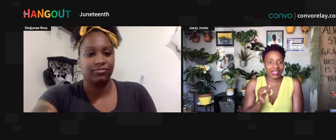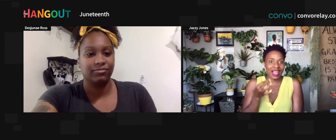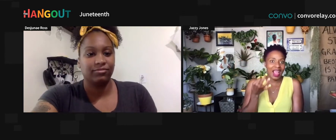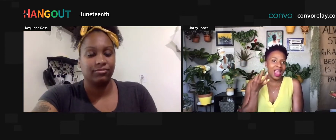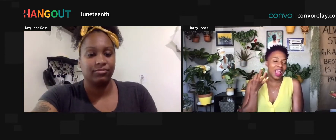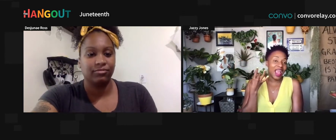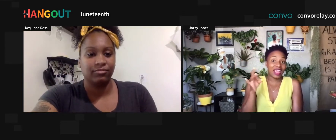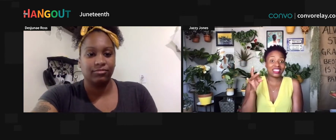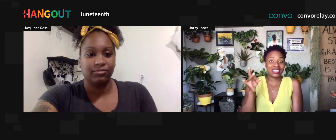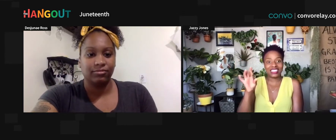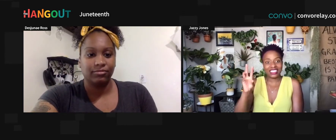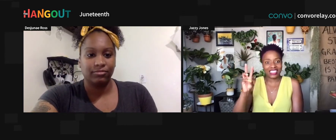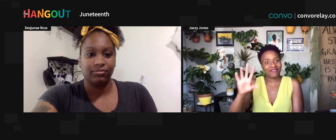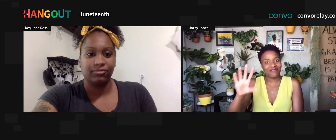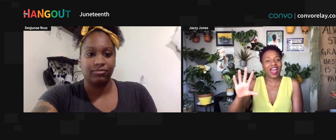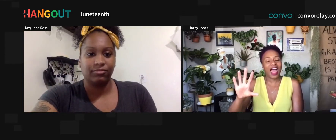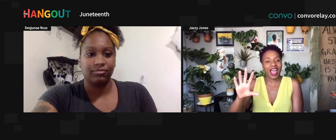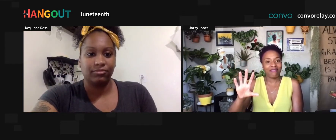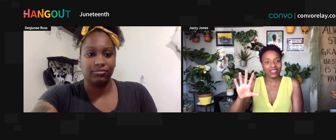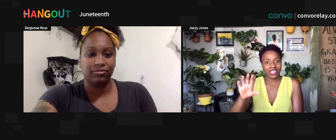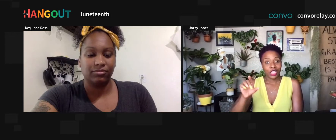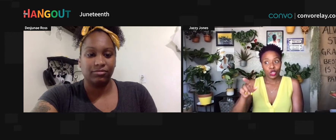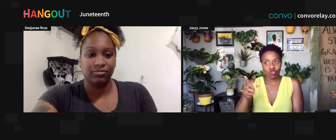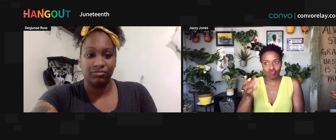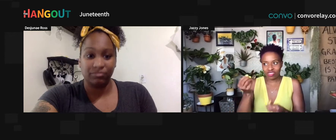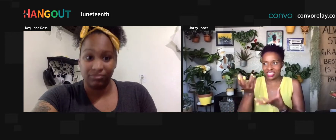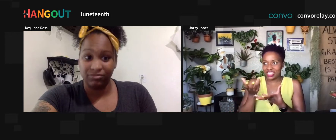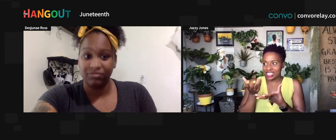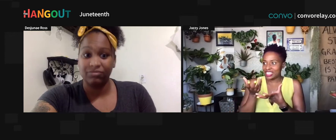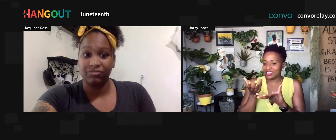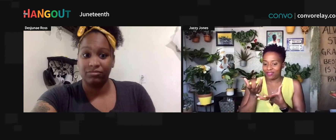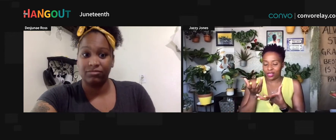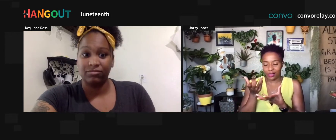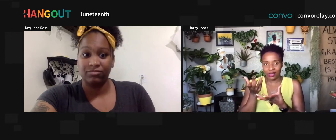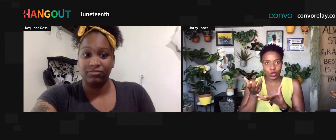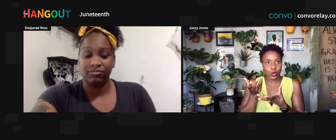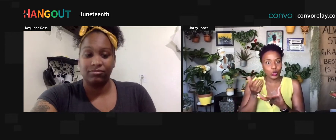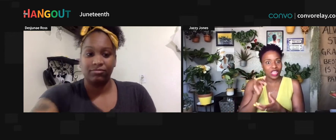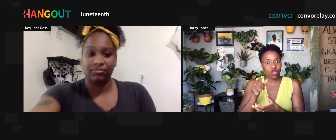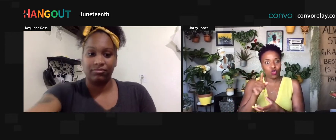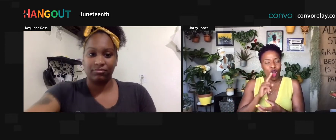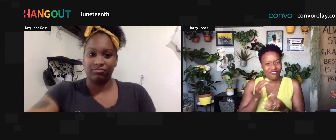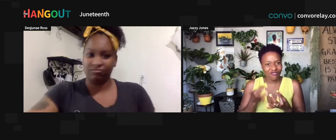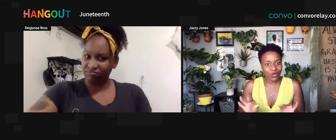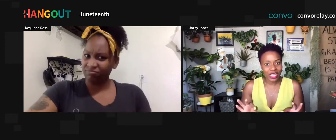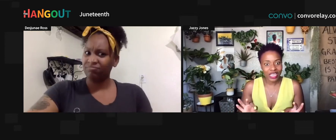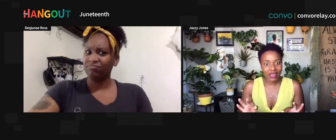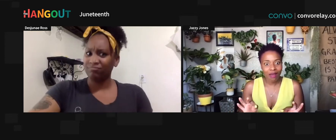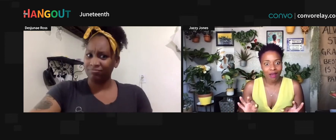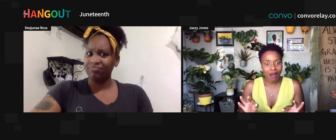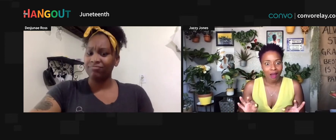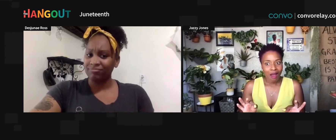free. You can only imagine being in that period of time, 1863,